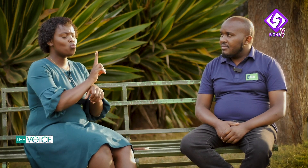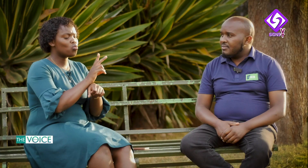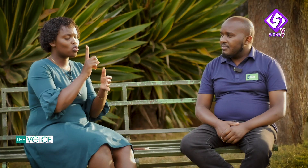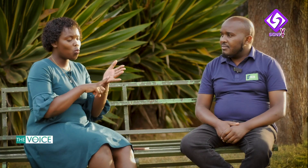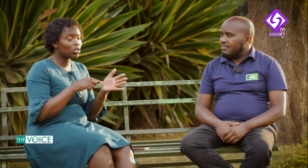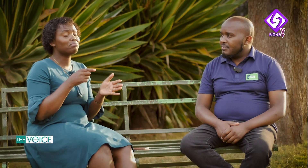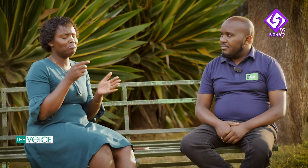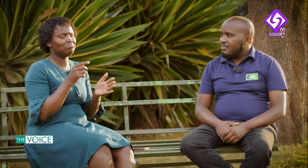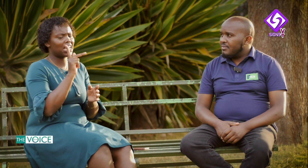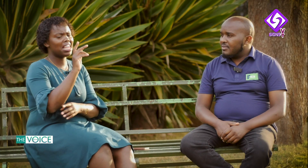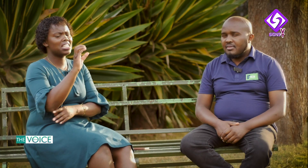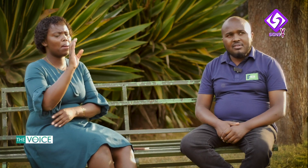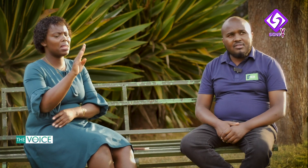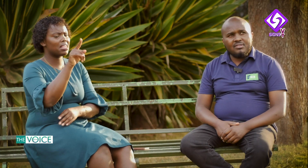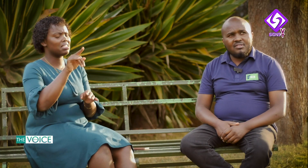that KCB